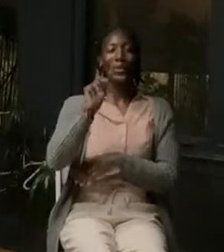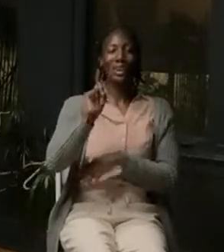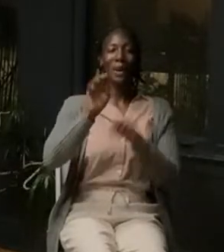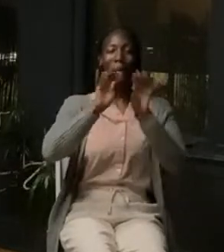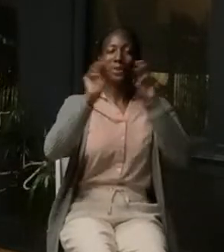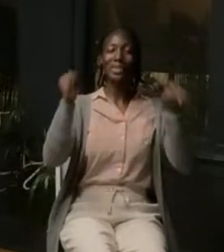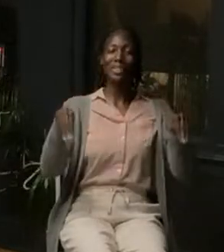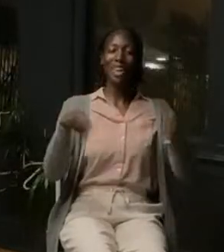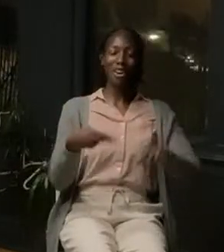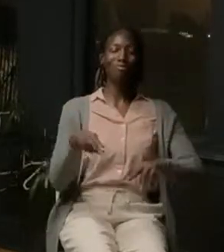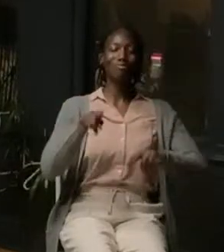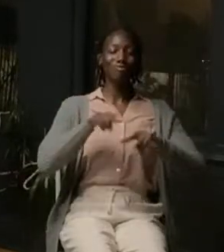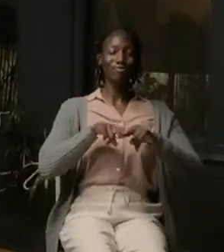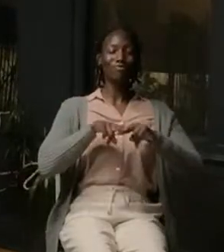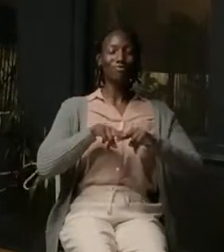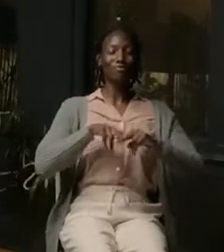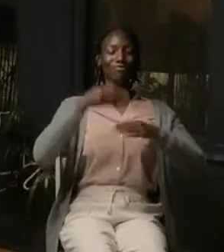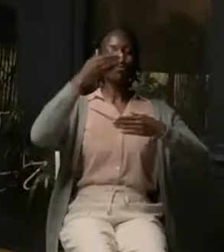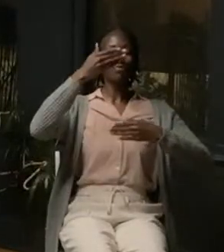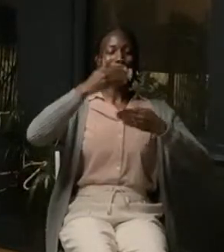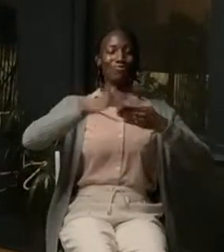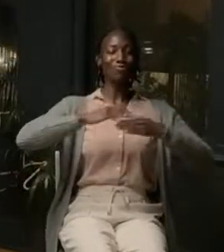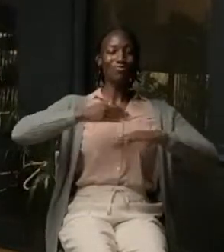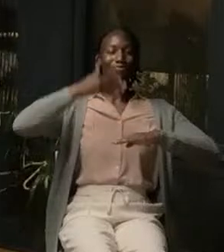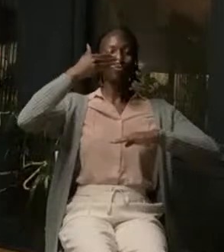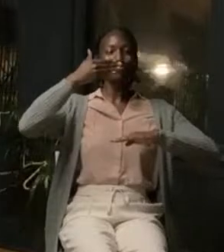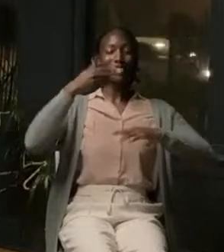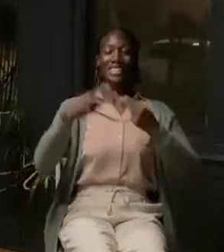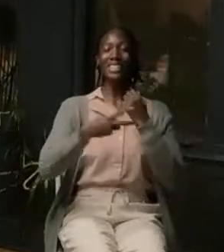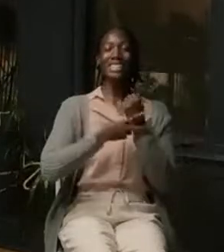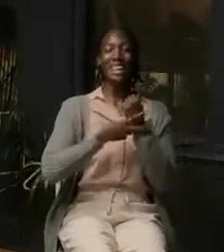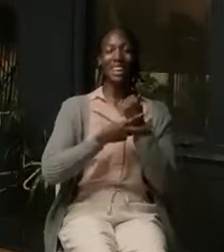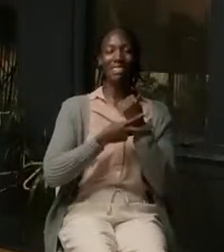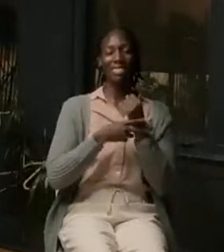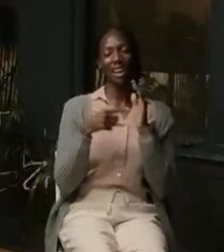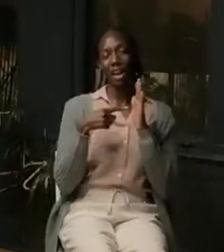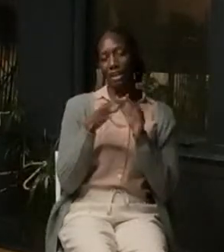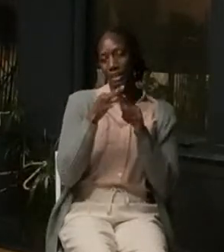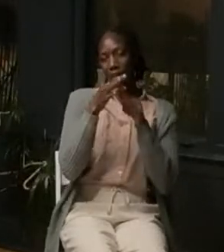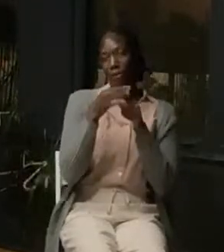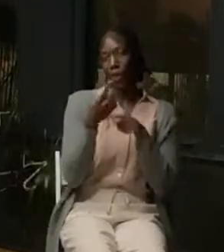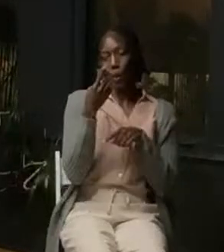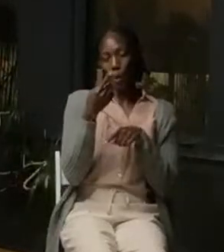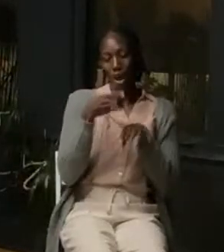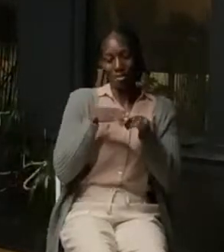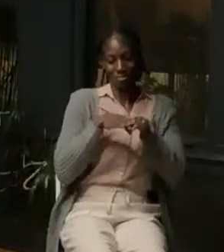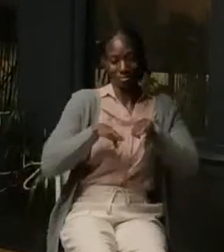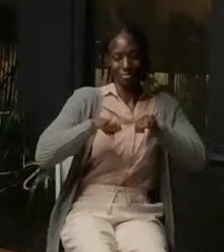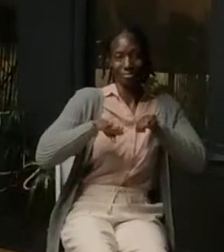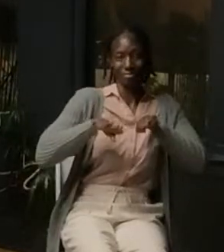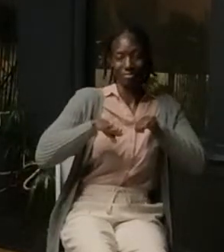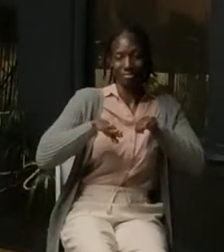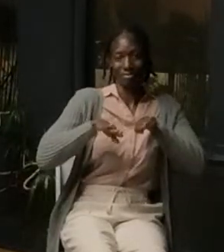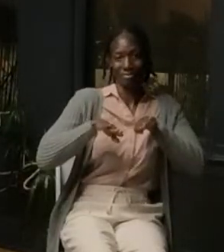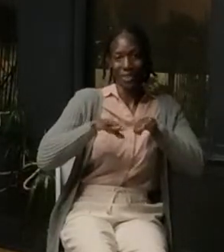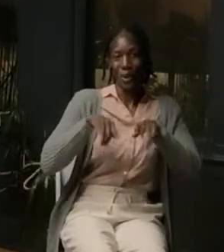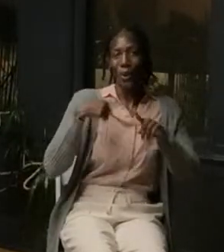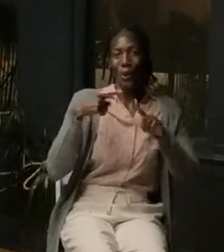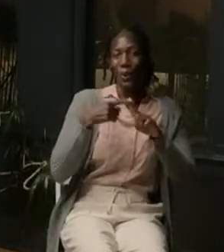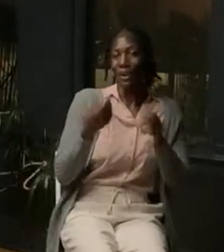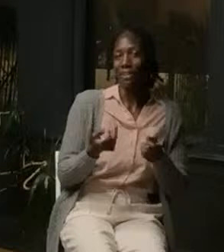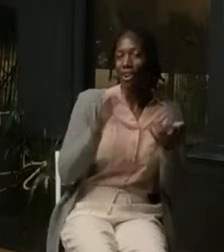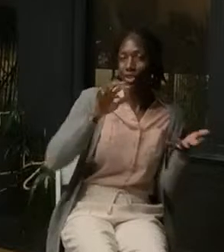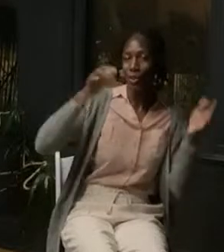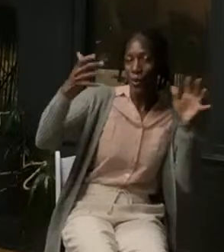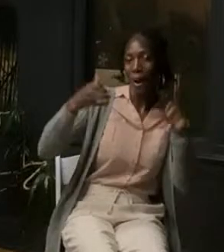straight, save for that one dent in my cheek, where fucked around met found